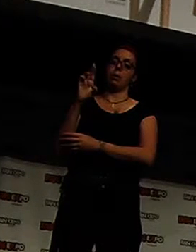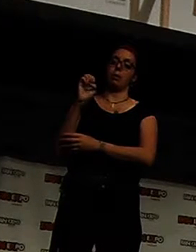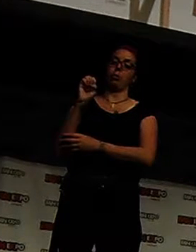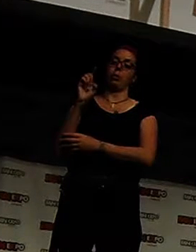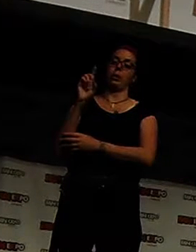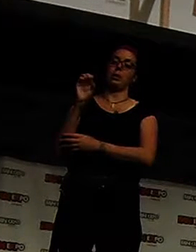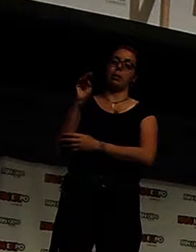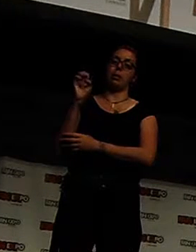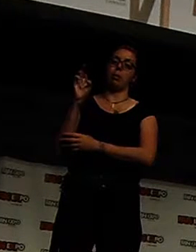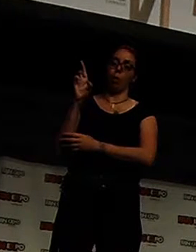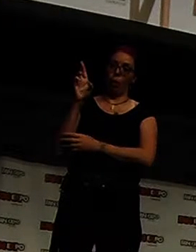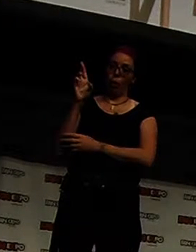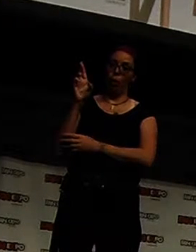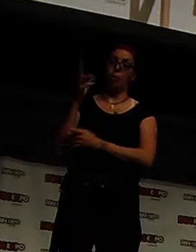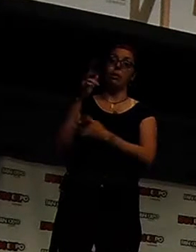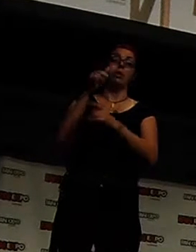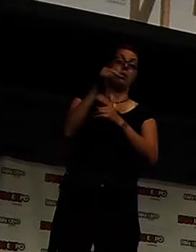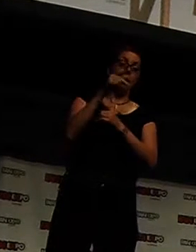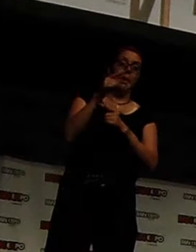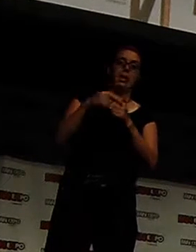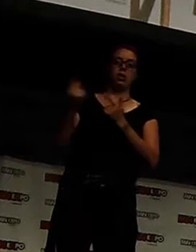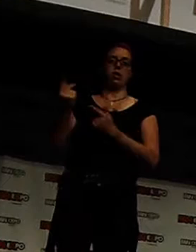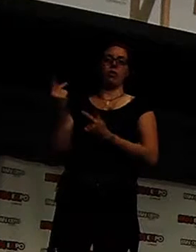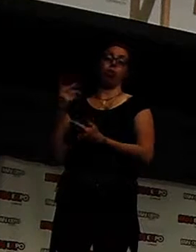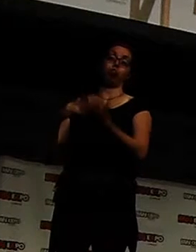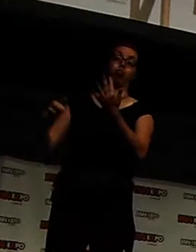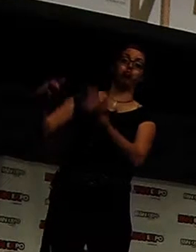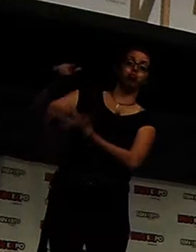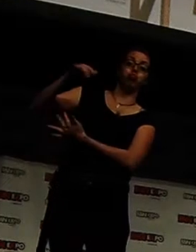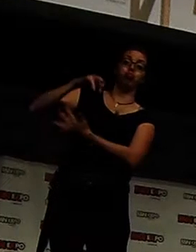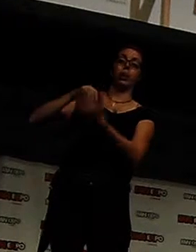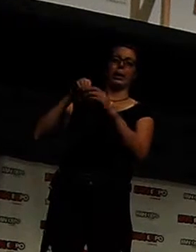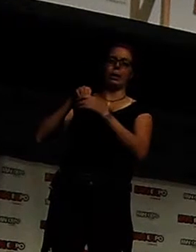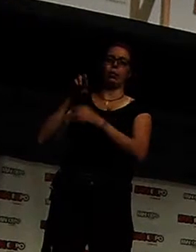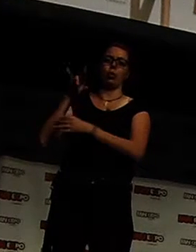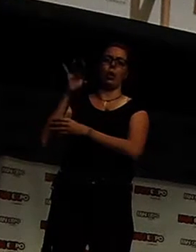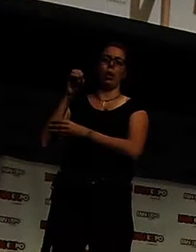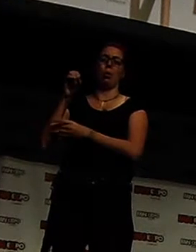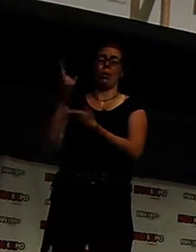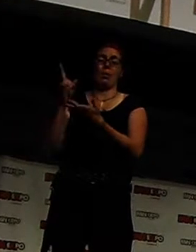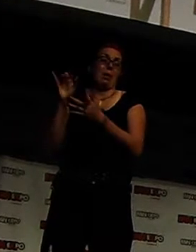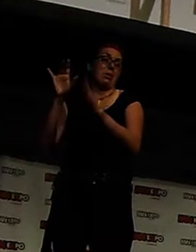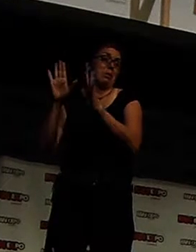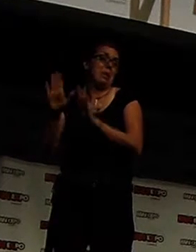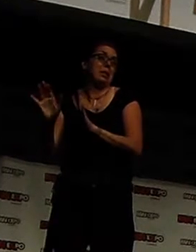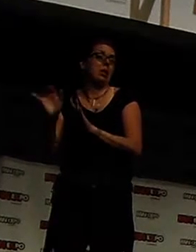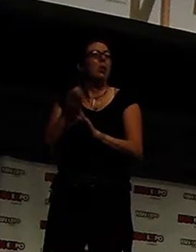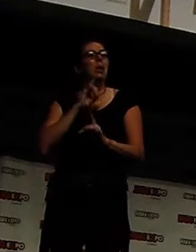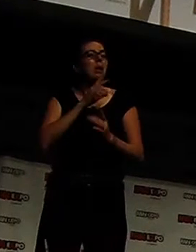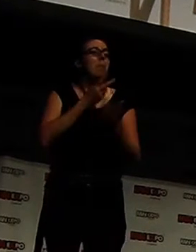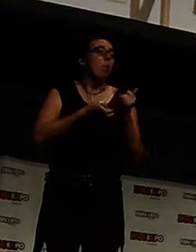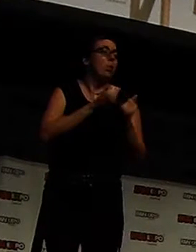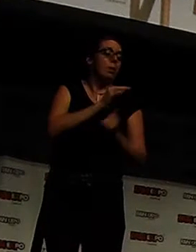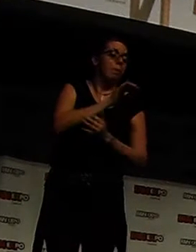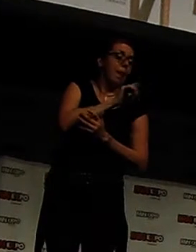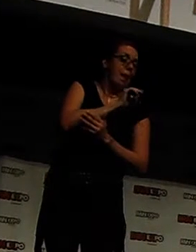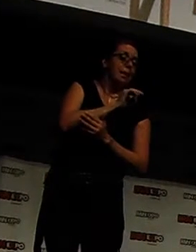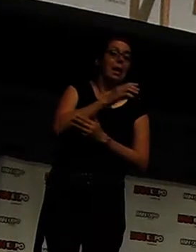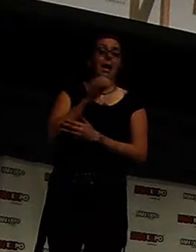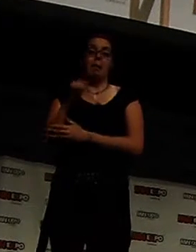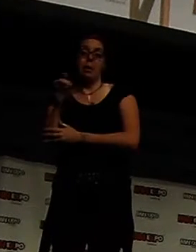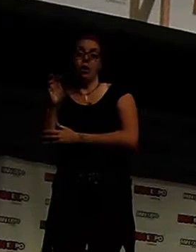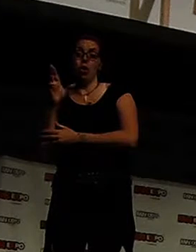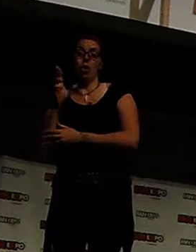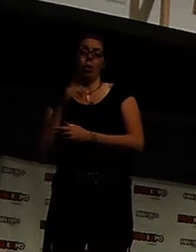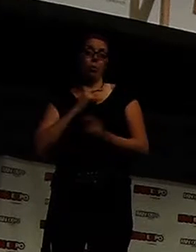after filming season 8 was pretty special. But I've been really proud to have been by both of their sides, and also